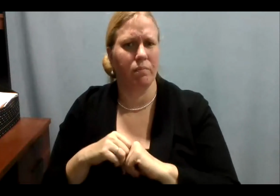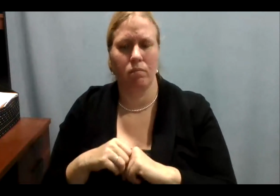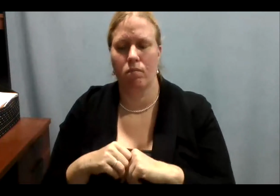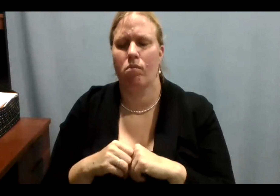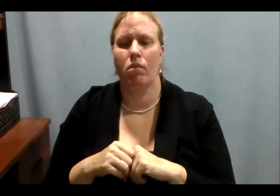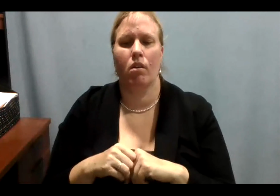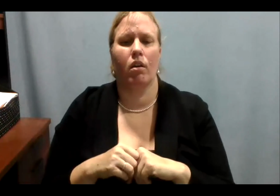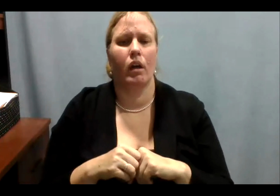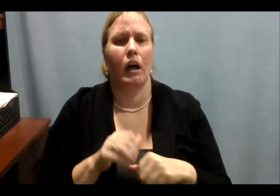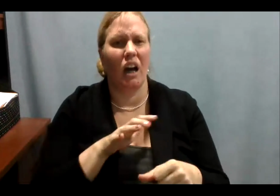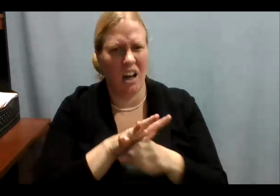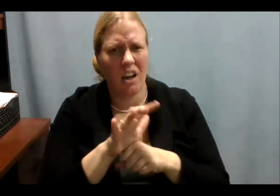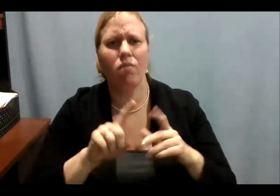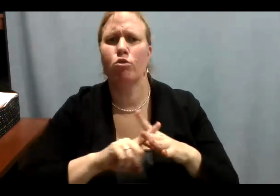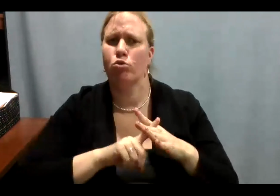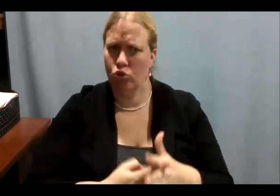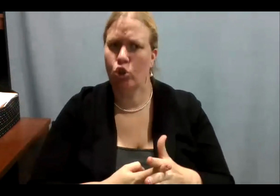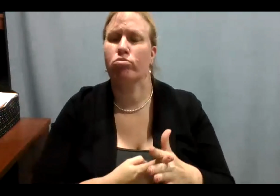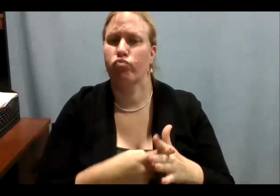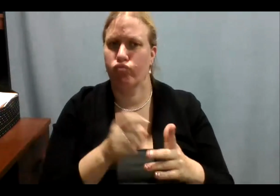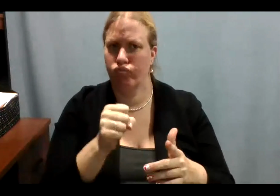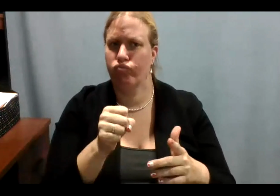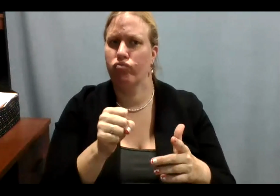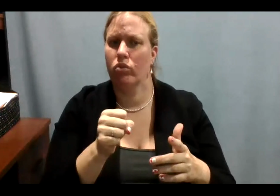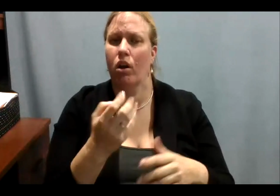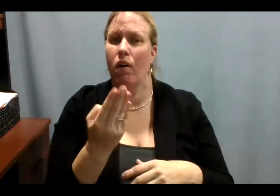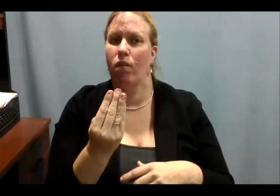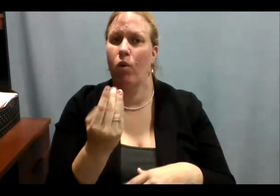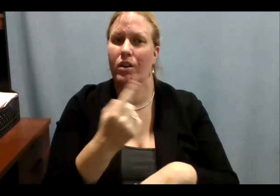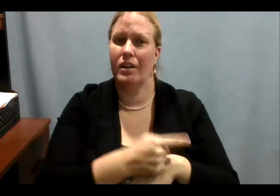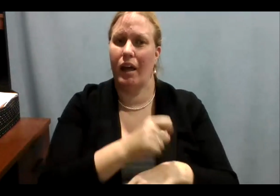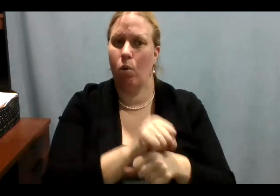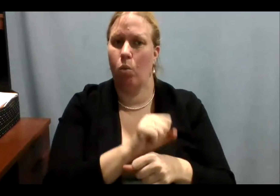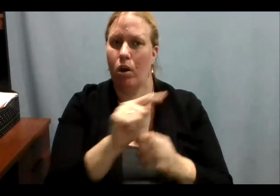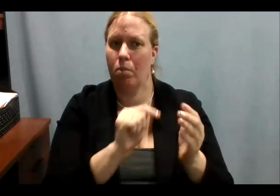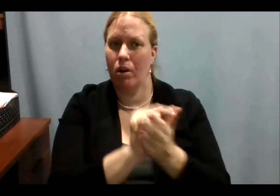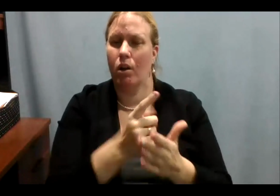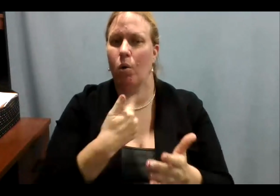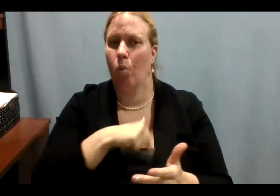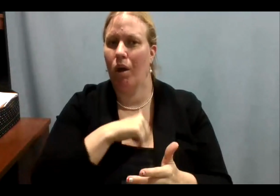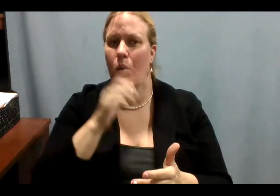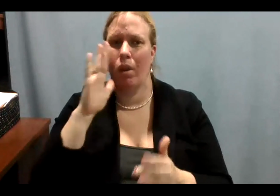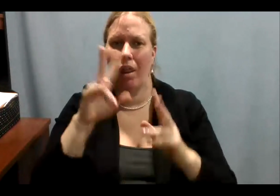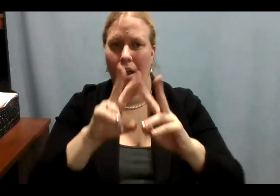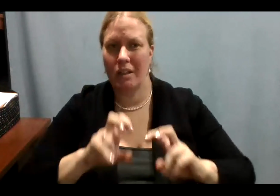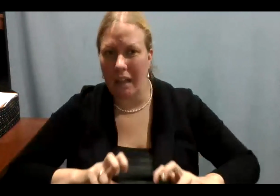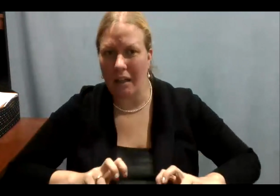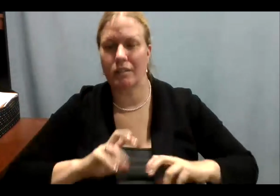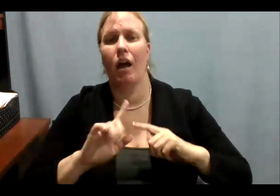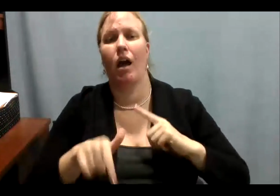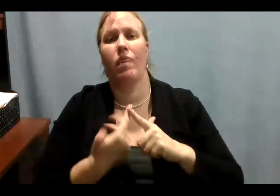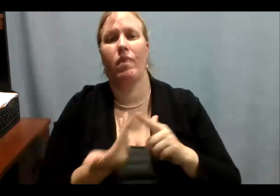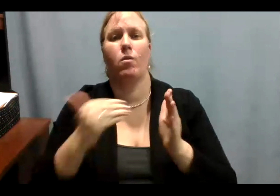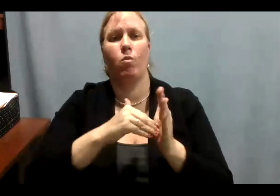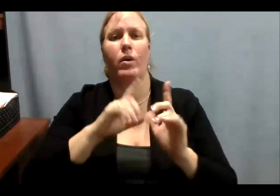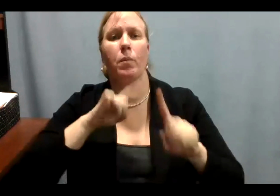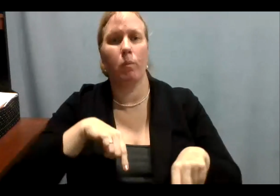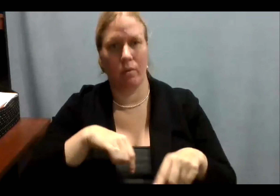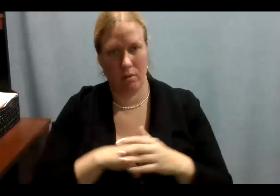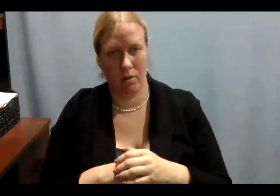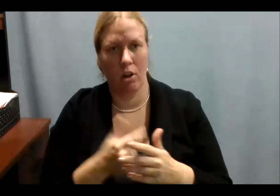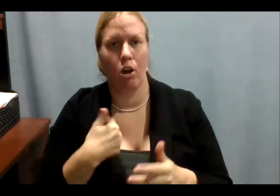enough to get us started. So within a 14-day work period, we will do an assessment and then be able to reorder. So we're